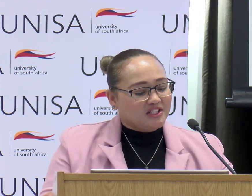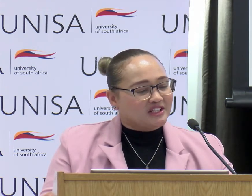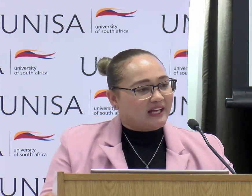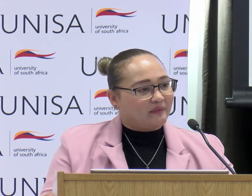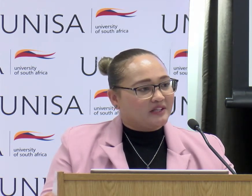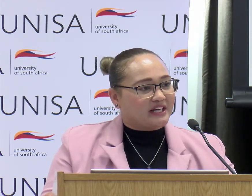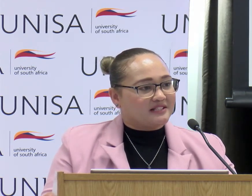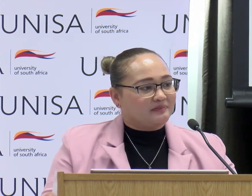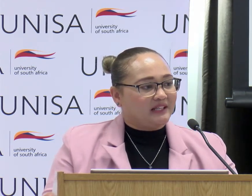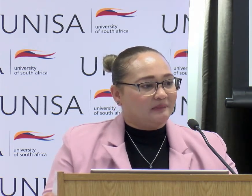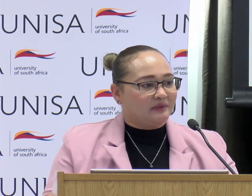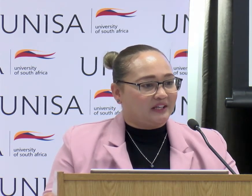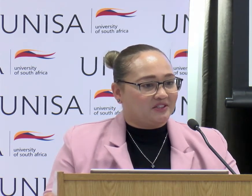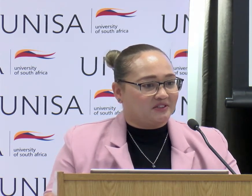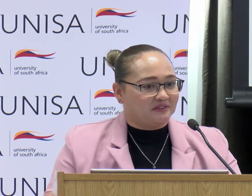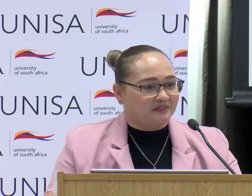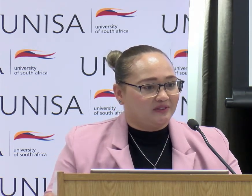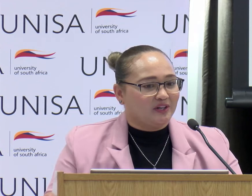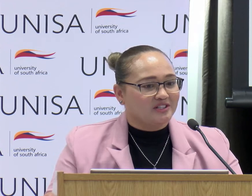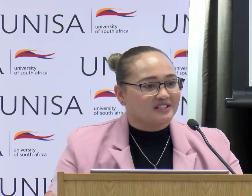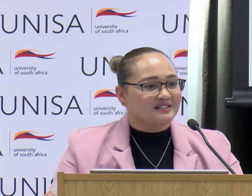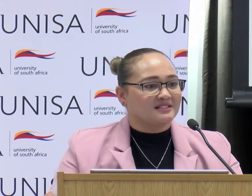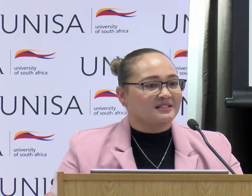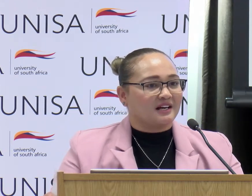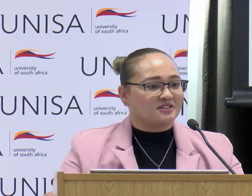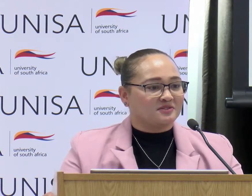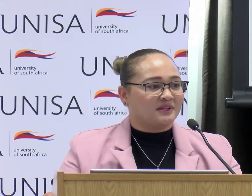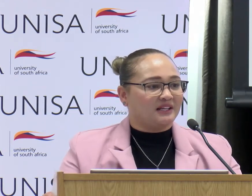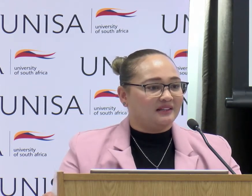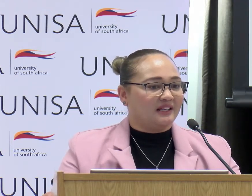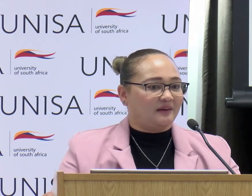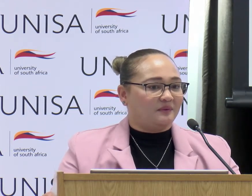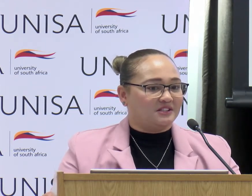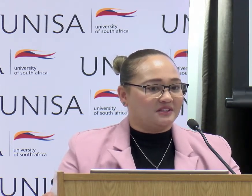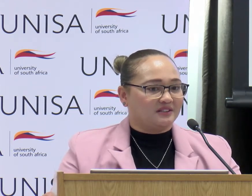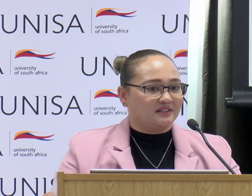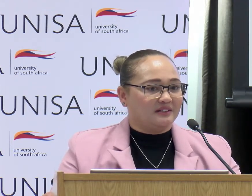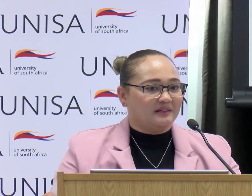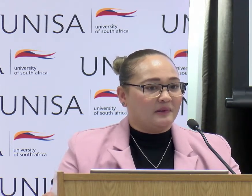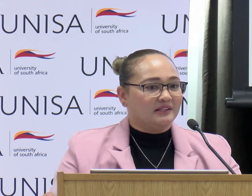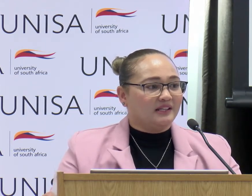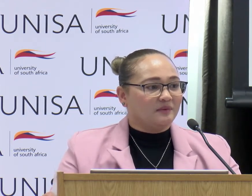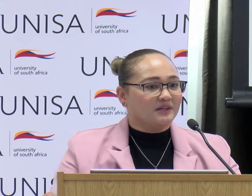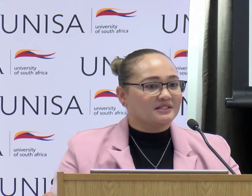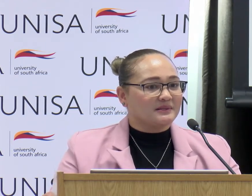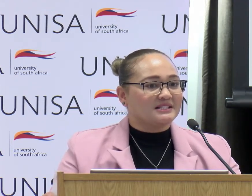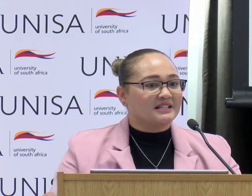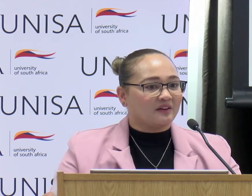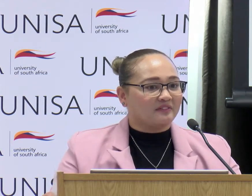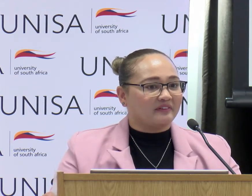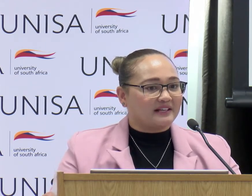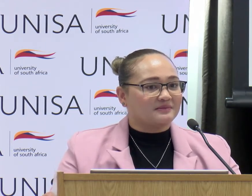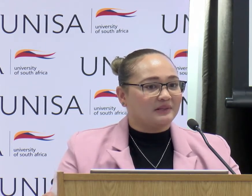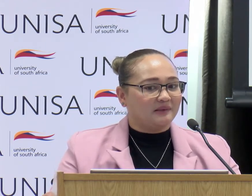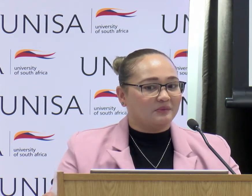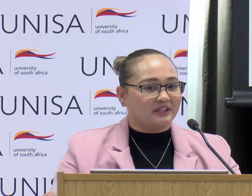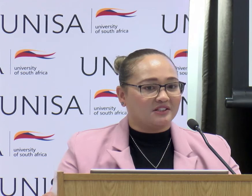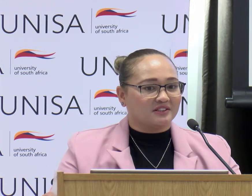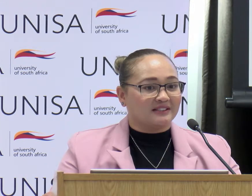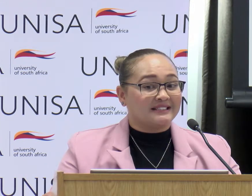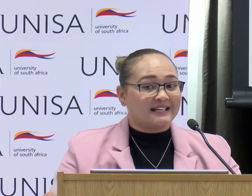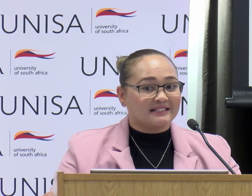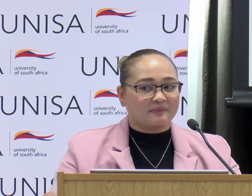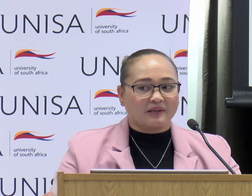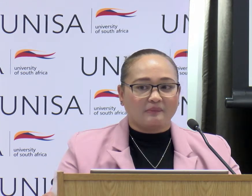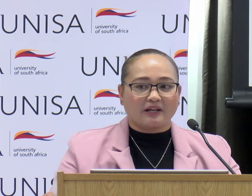that each language has meaning potential, not just the structures within the language. Multilingualism itself has meaning